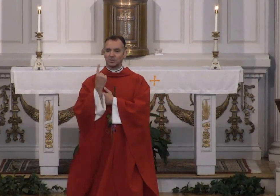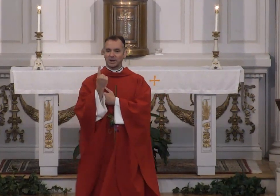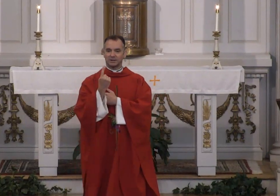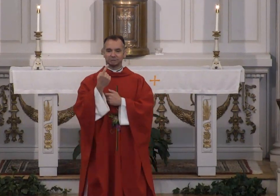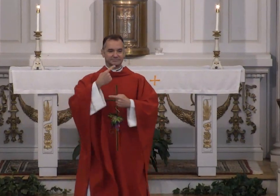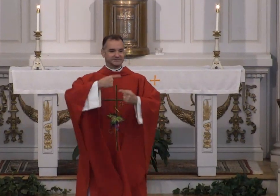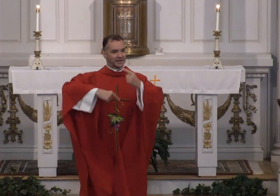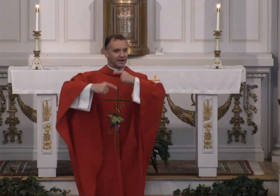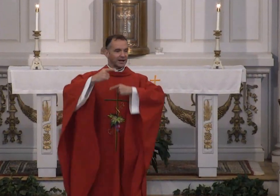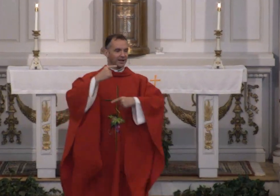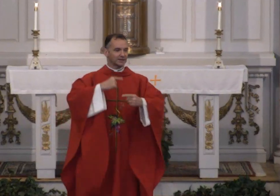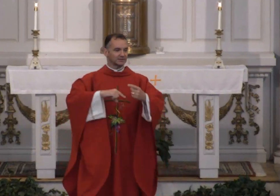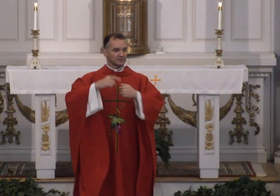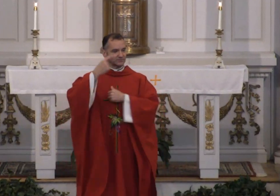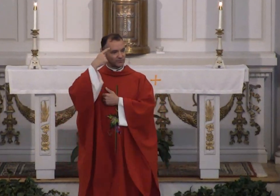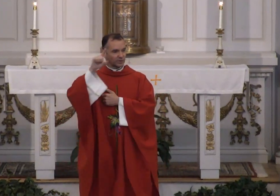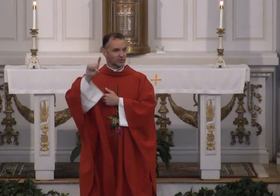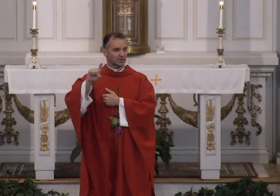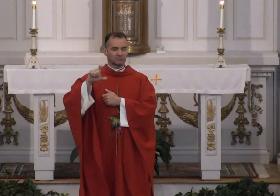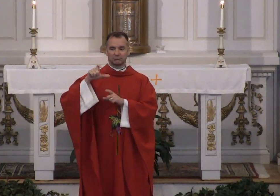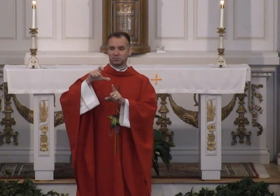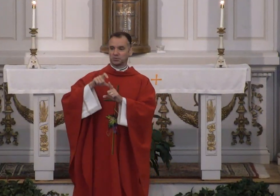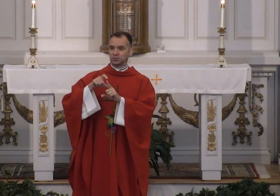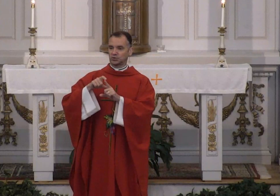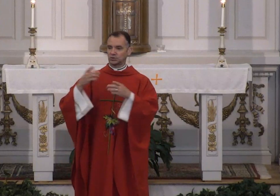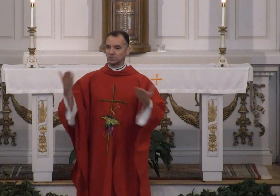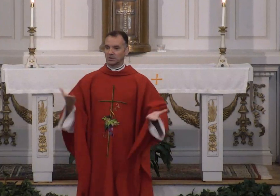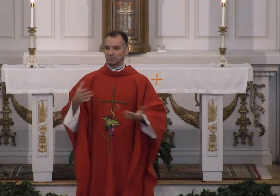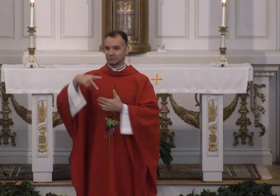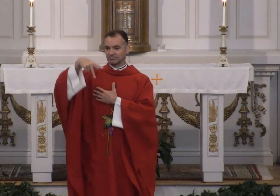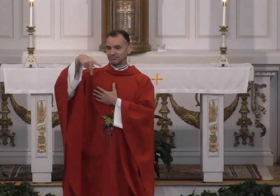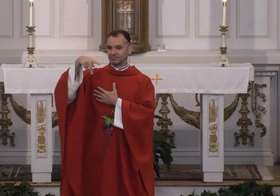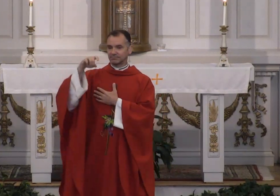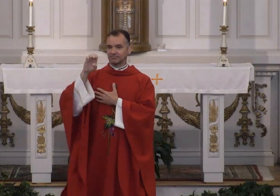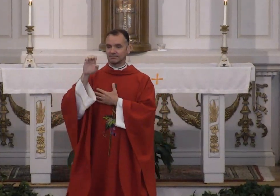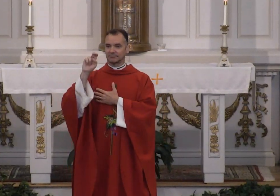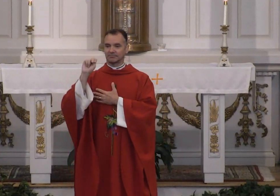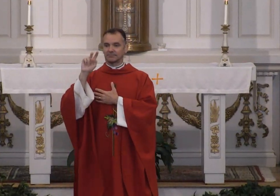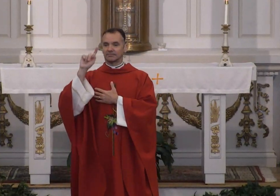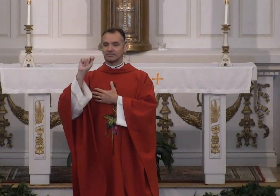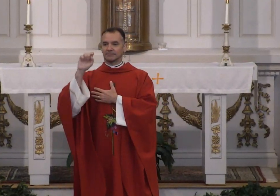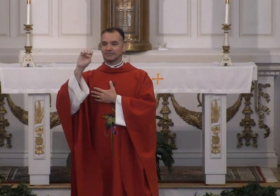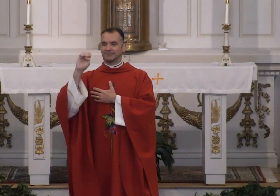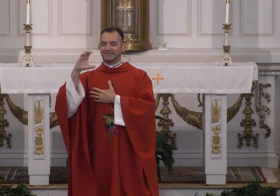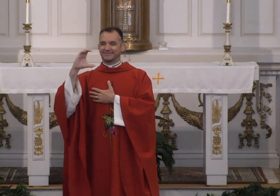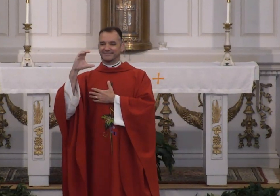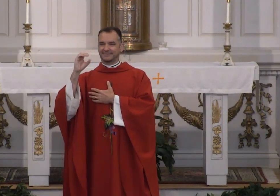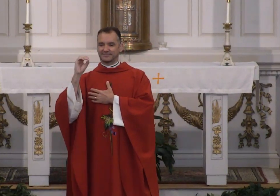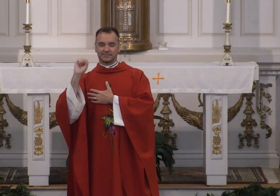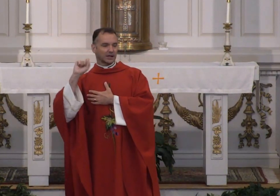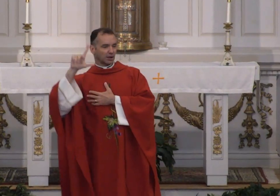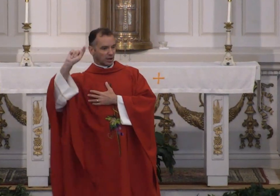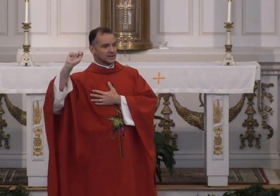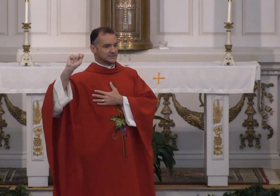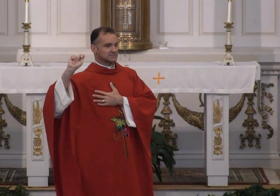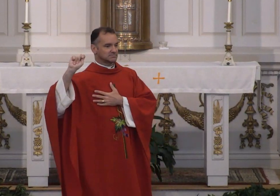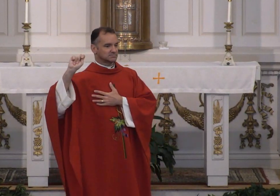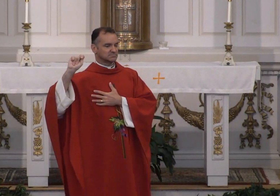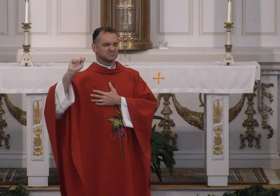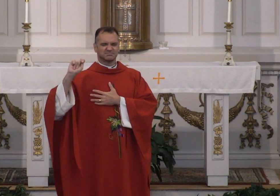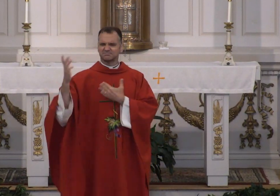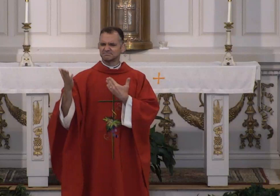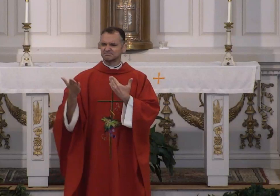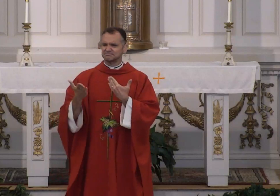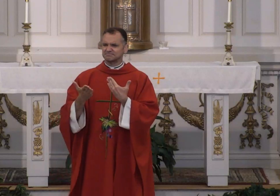I would like to teach you a little bit of sign language this morning, and it is the sign for the concept